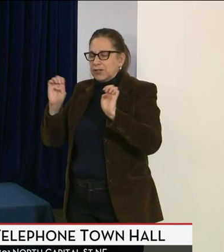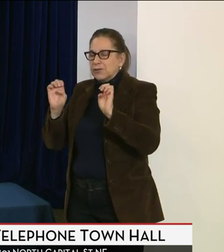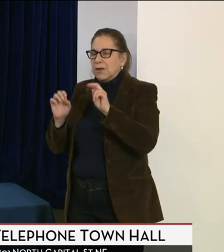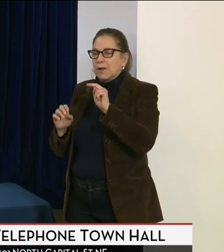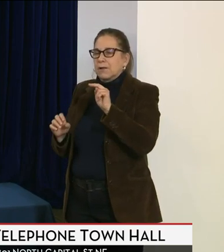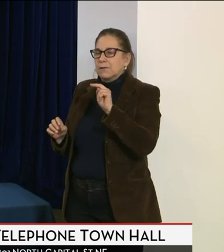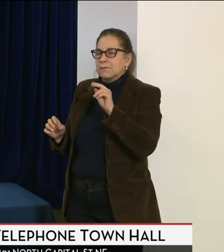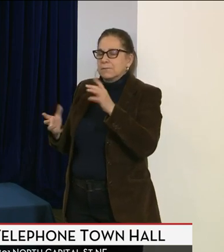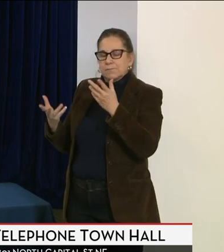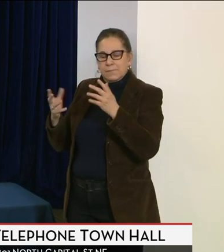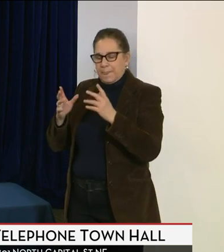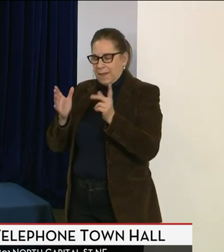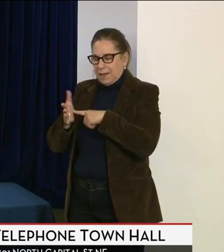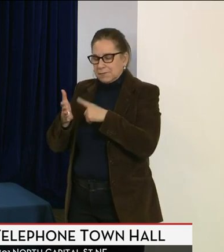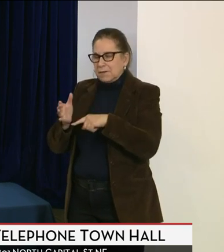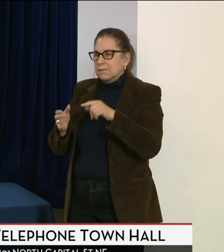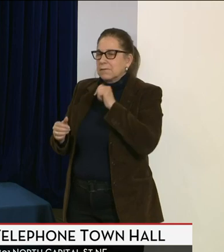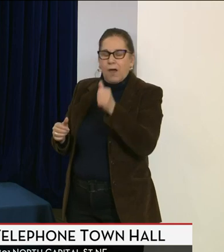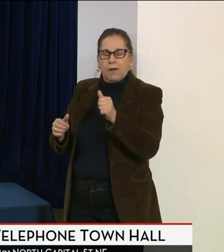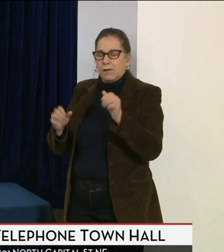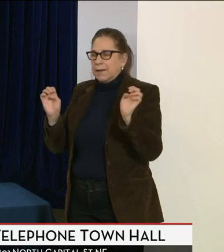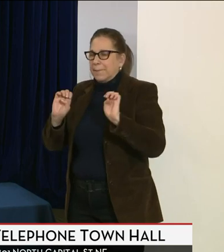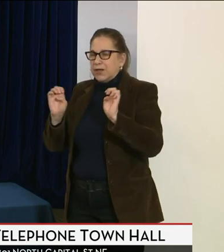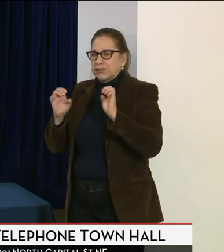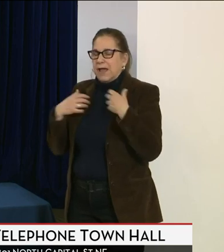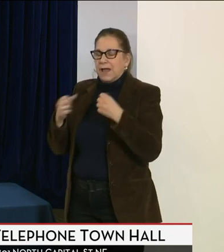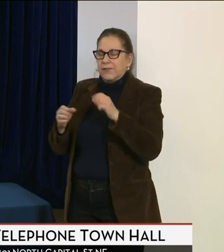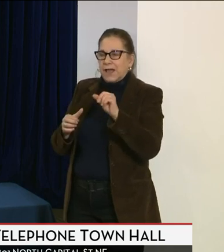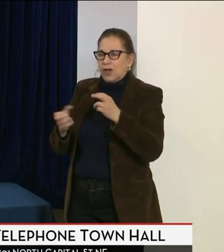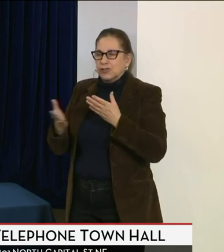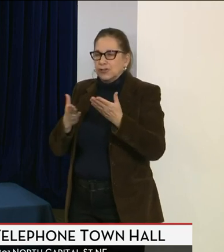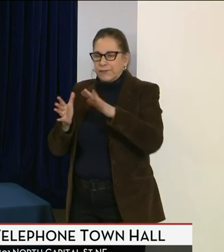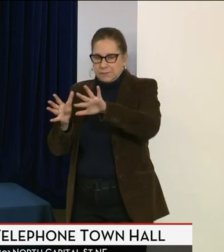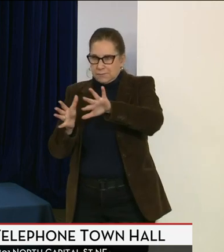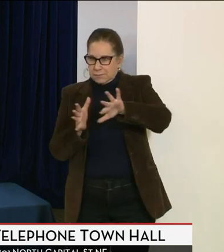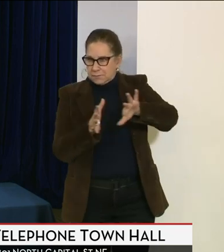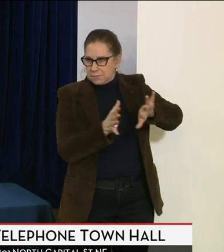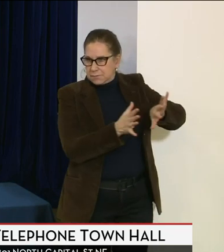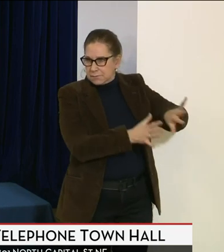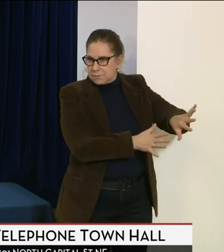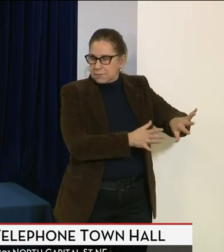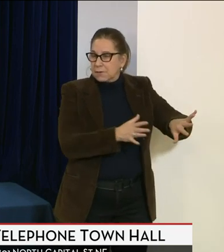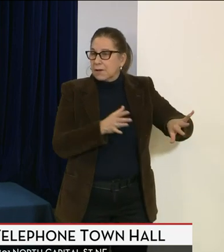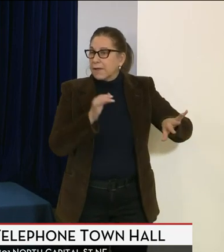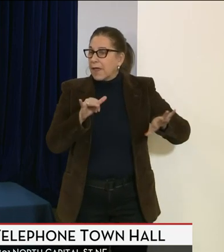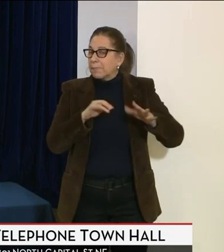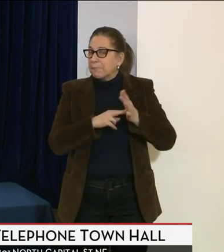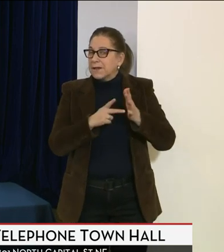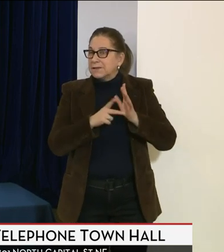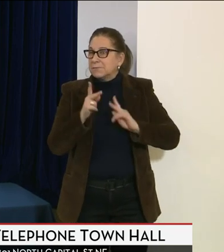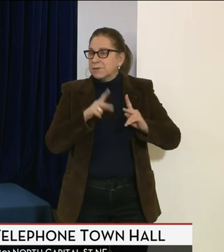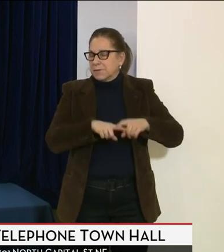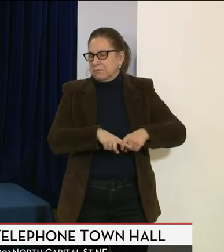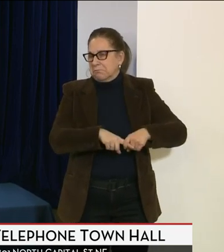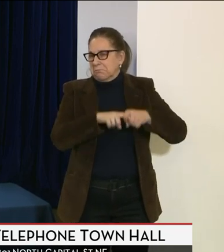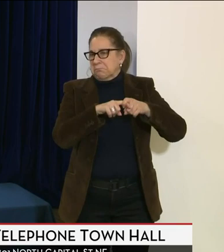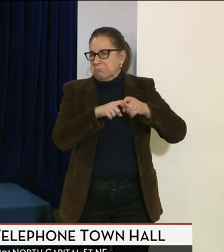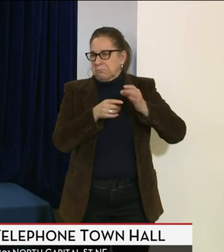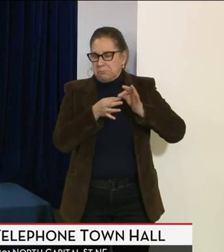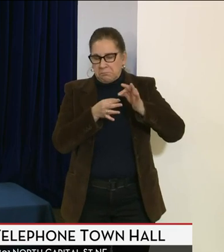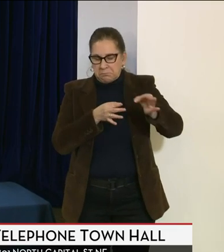elective healthcare procedures were postponed, which allows them to have a decrease in the number of patients